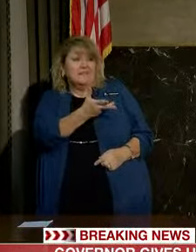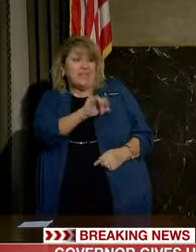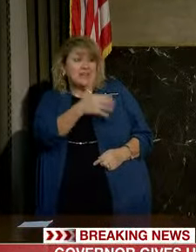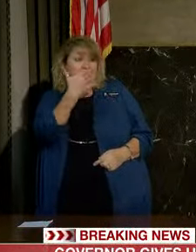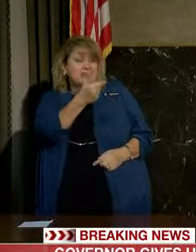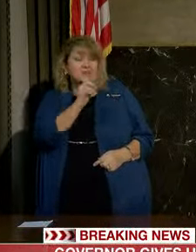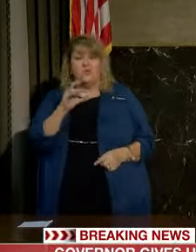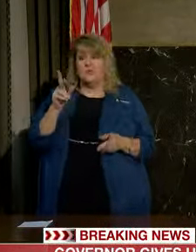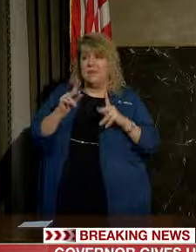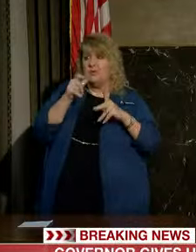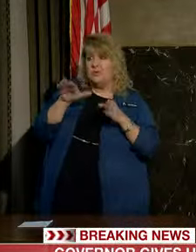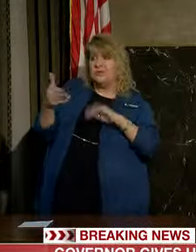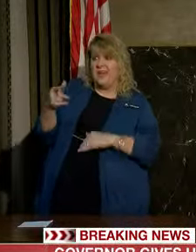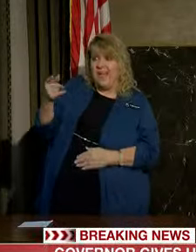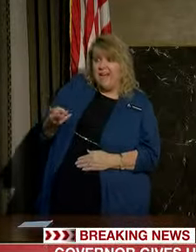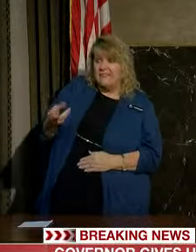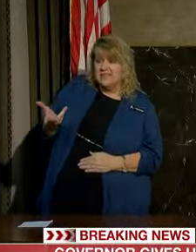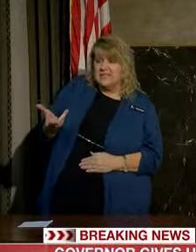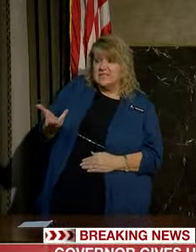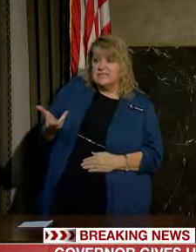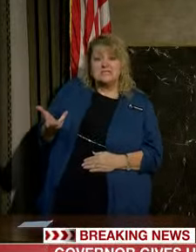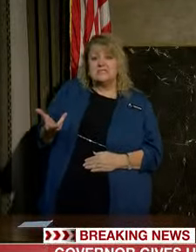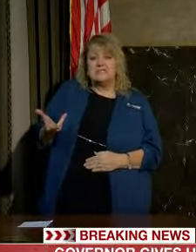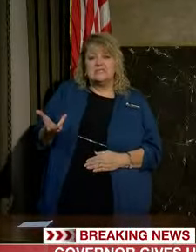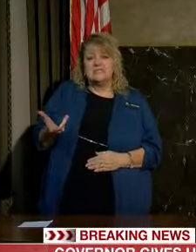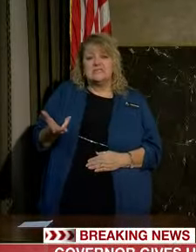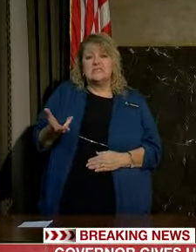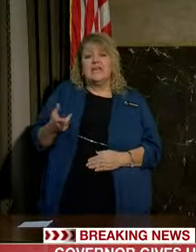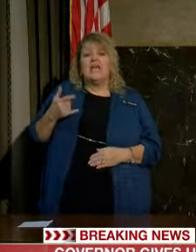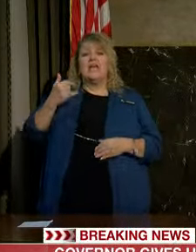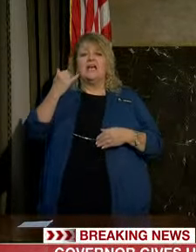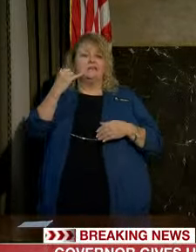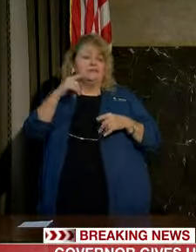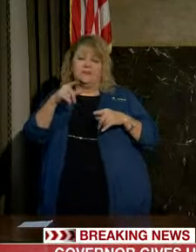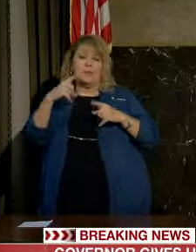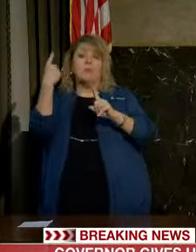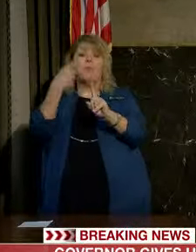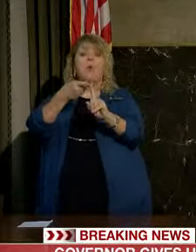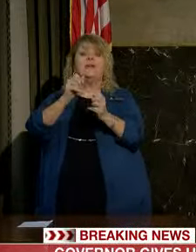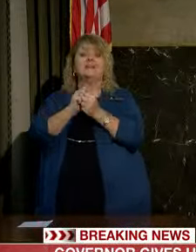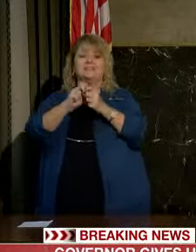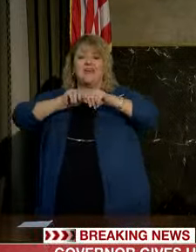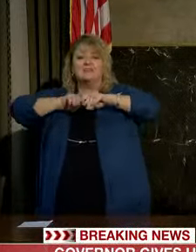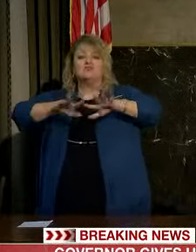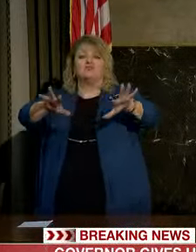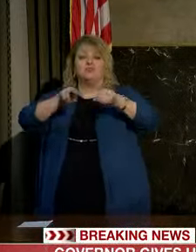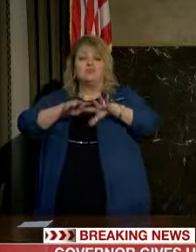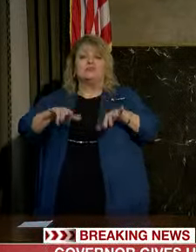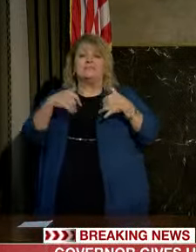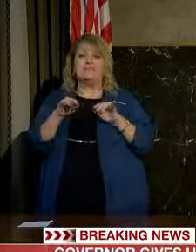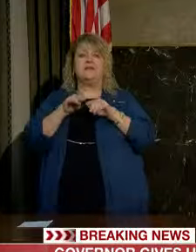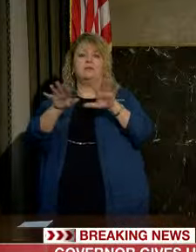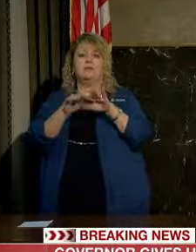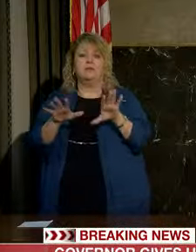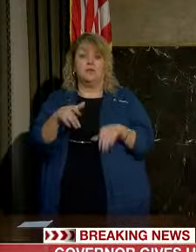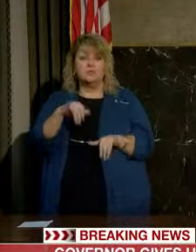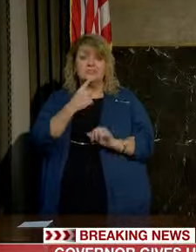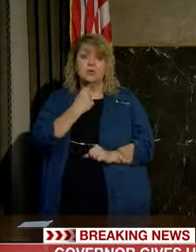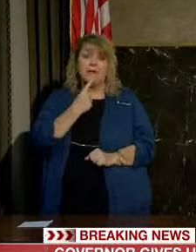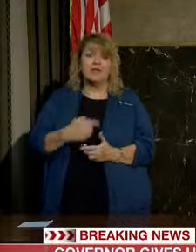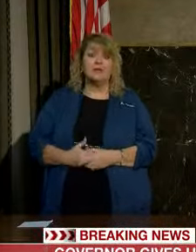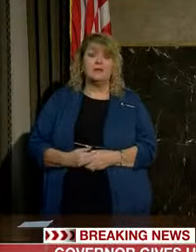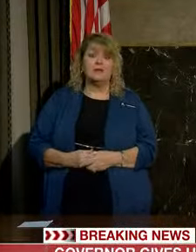day, you really can't roll back measures while the community transmission risk is so high, and hopefully a month from now, it won't be as high as